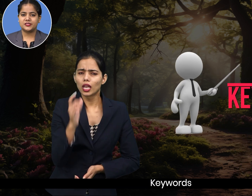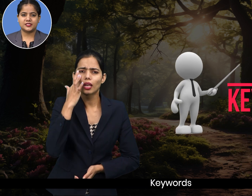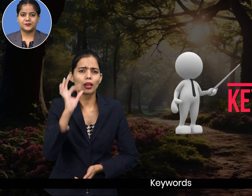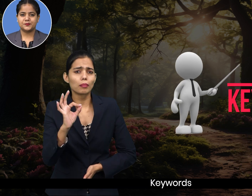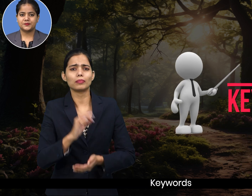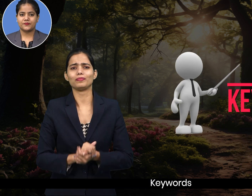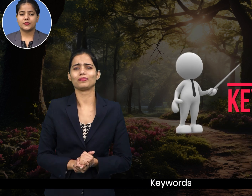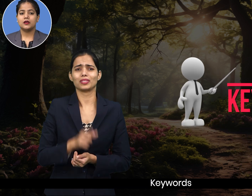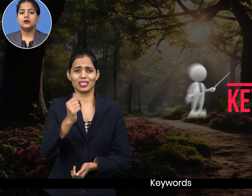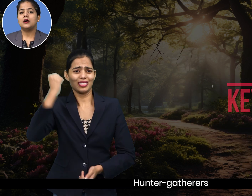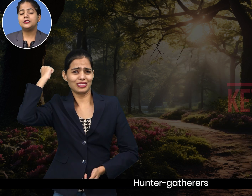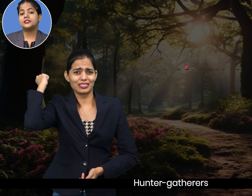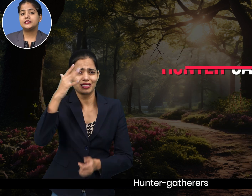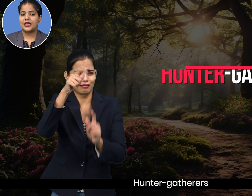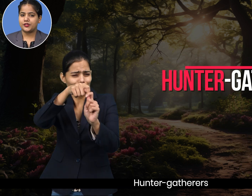Keywords.